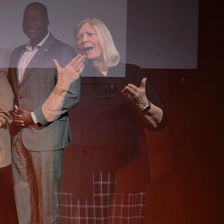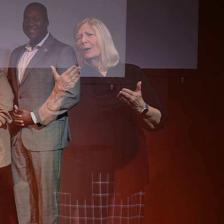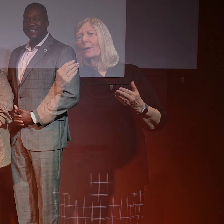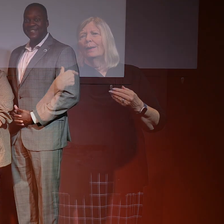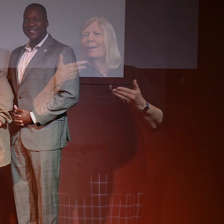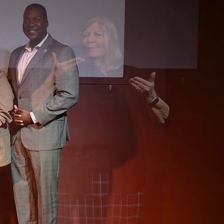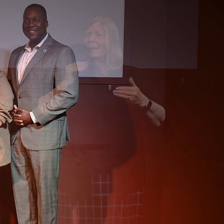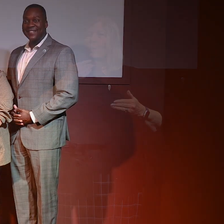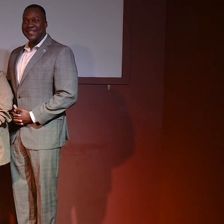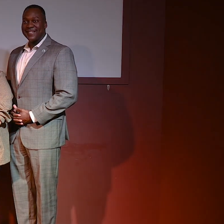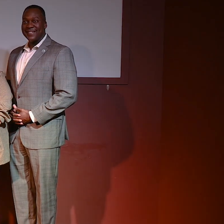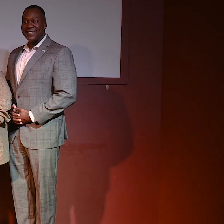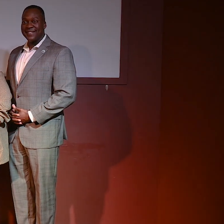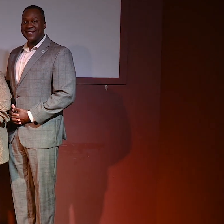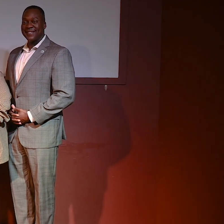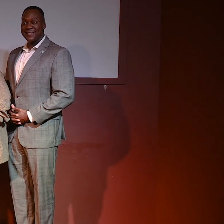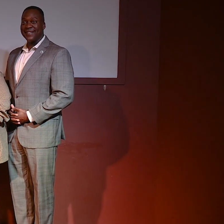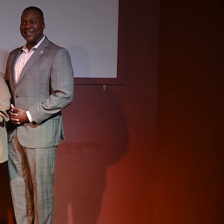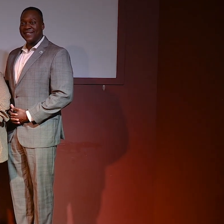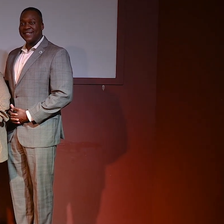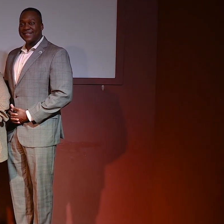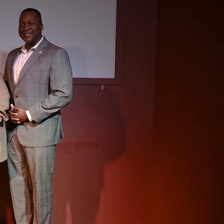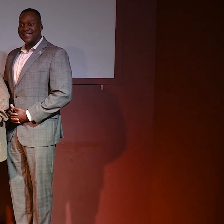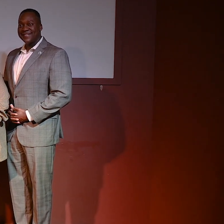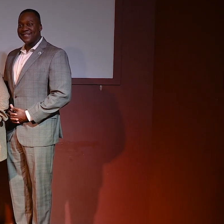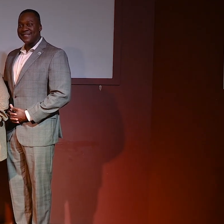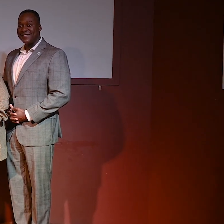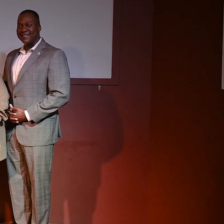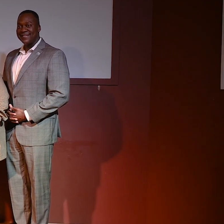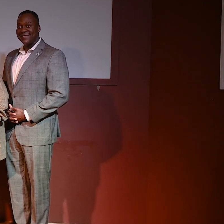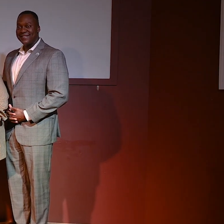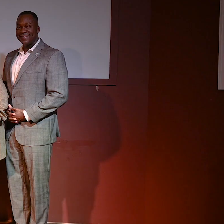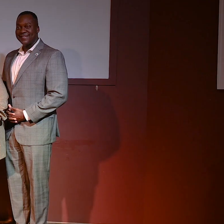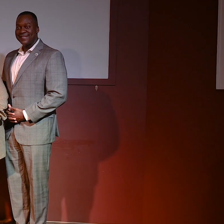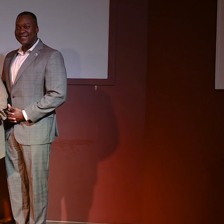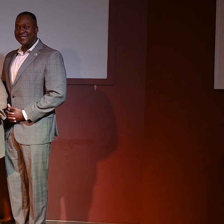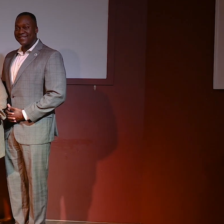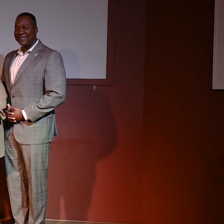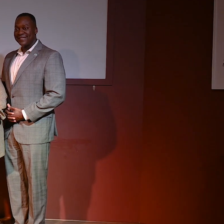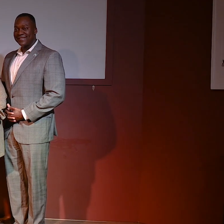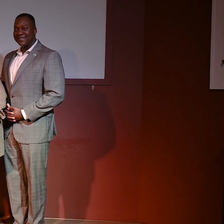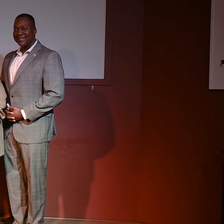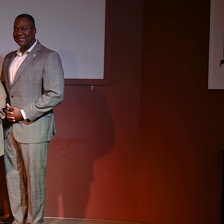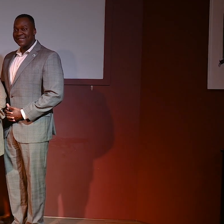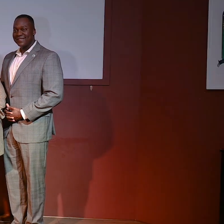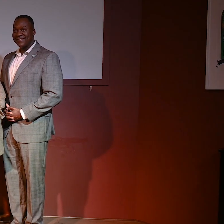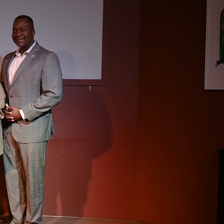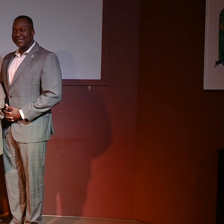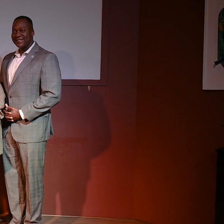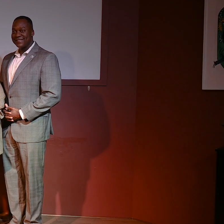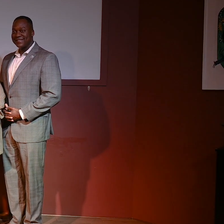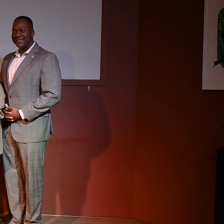to invite our speakers back up for a photo, and we'll be down in a moment, and you'll be able to talk